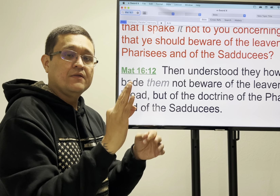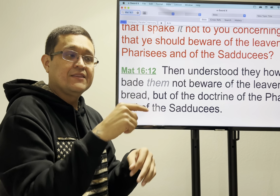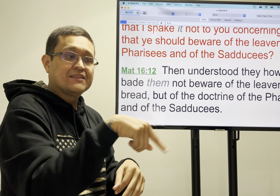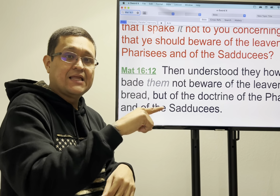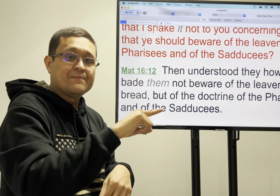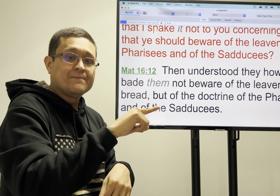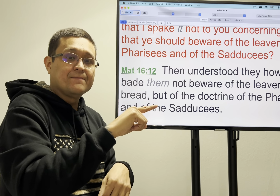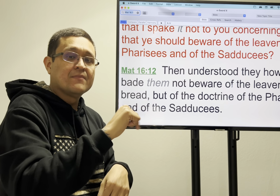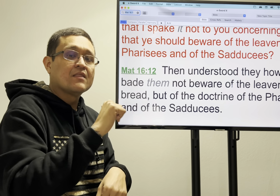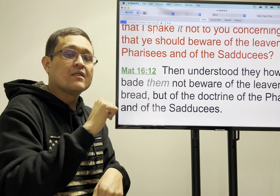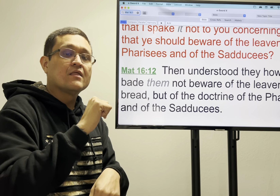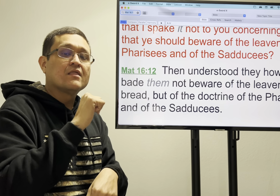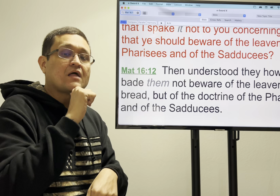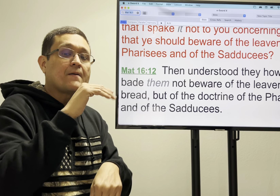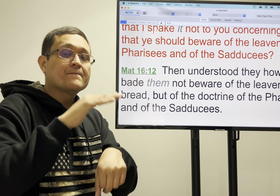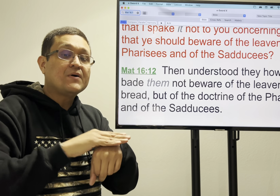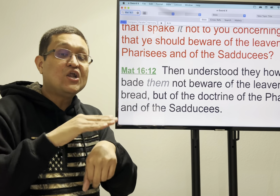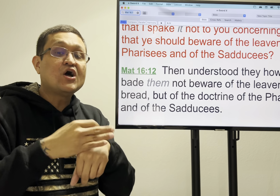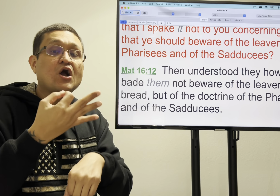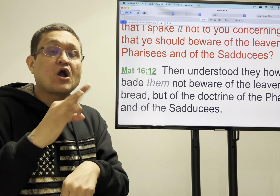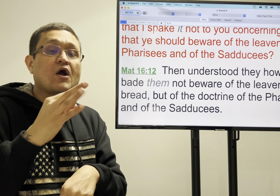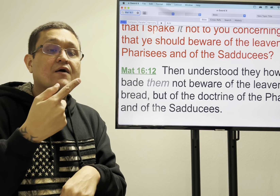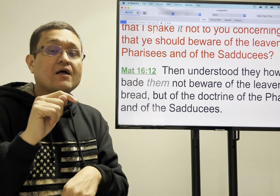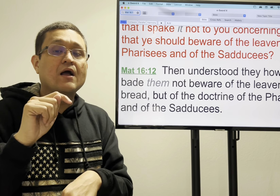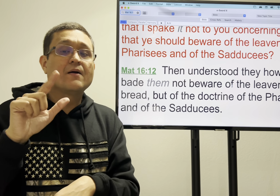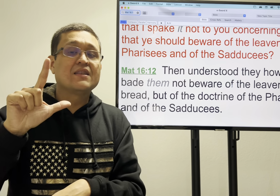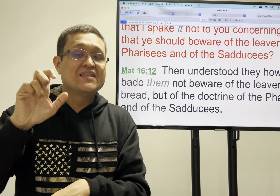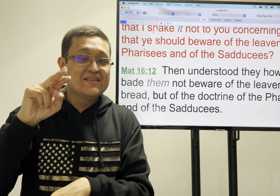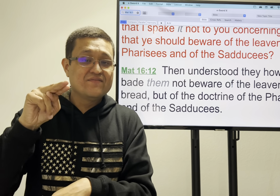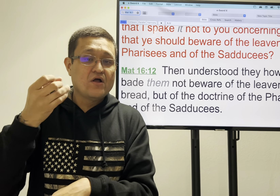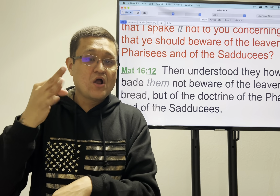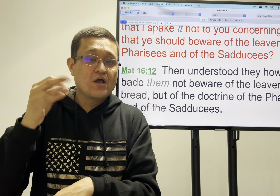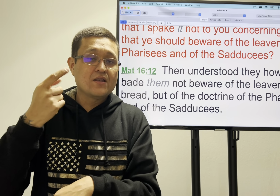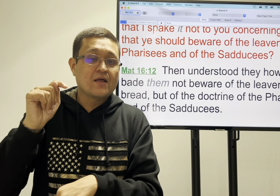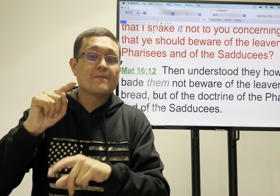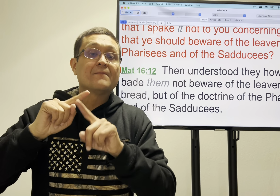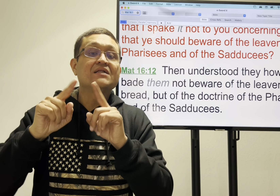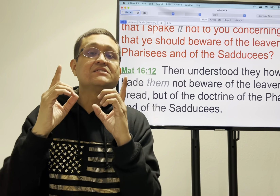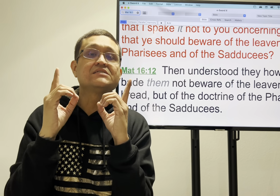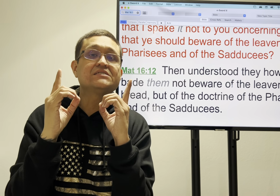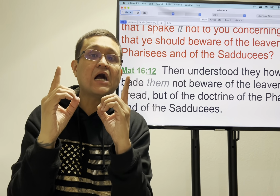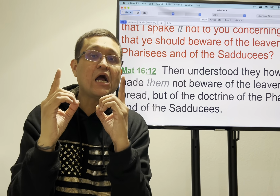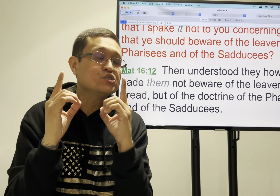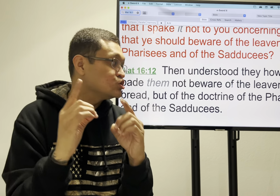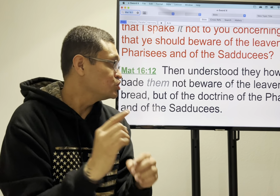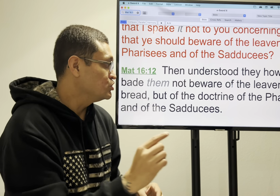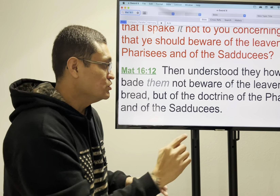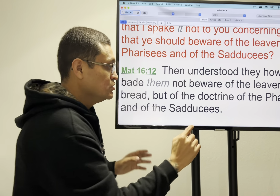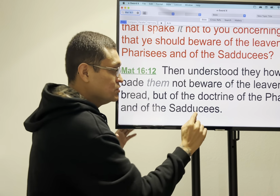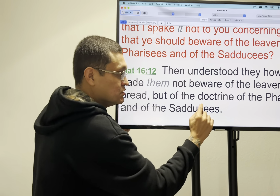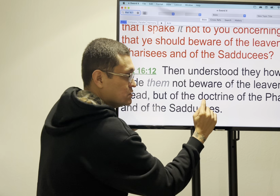they how that he bade them not beware of the leaven of bread, but of the doctrine.